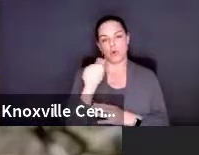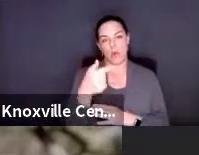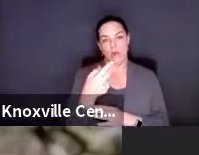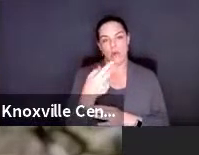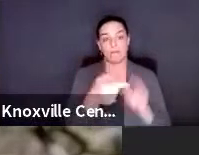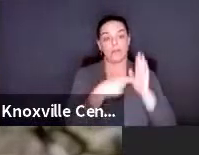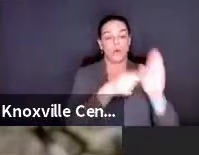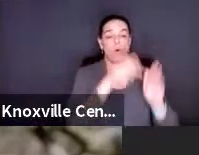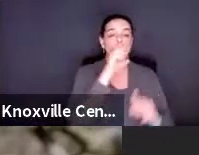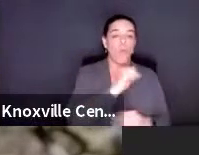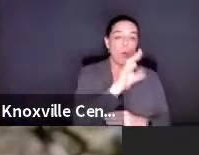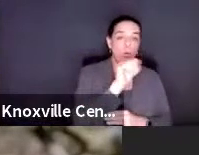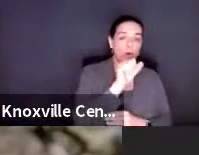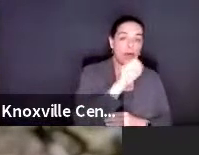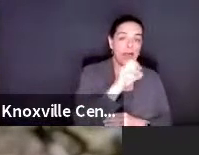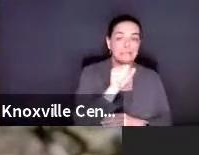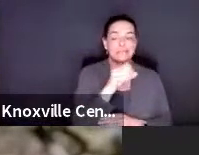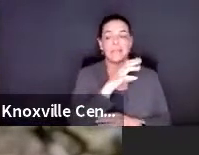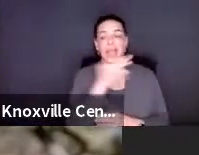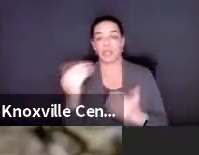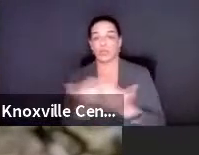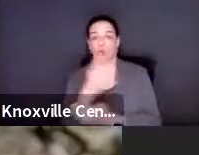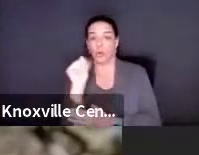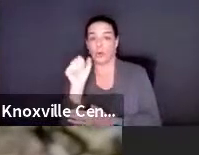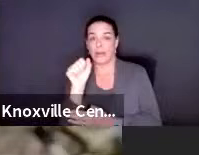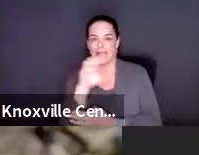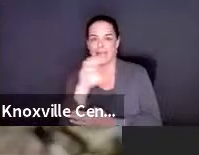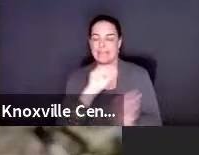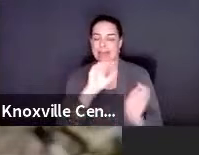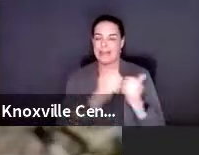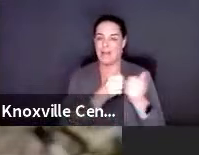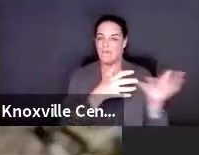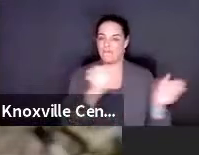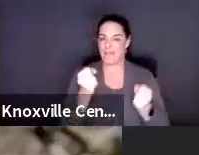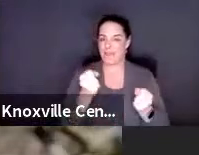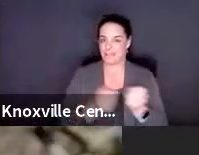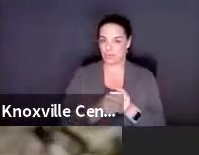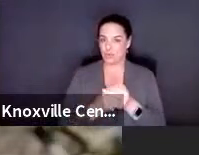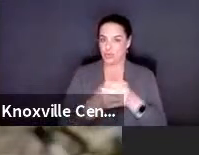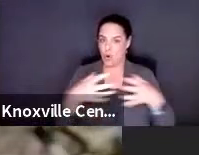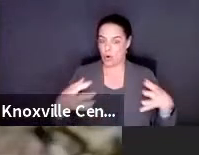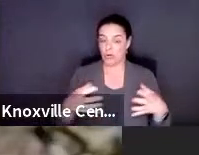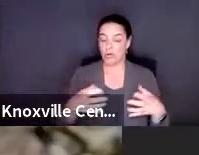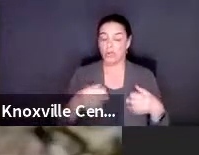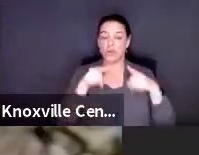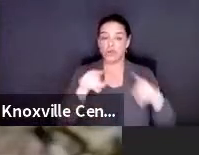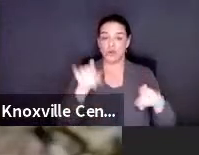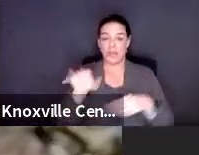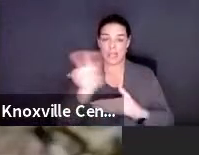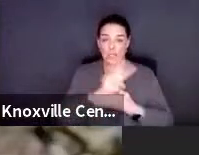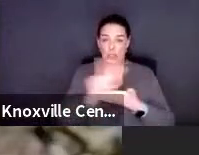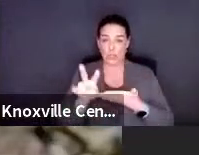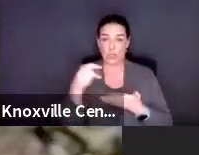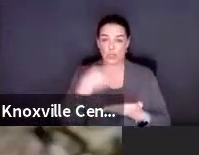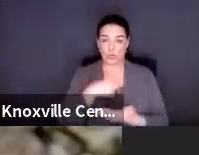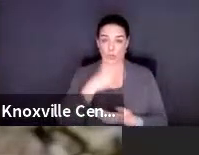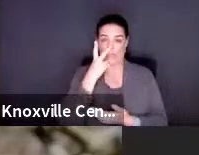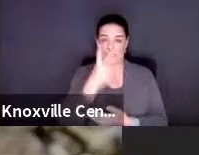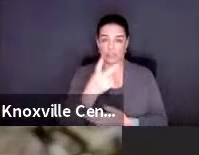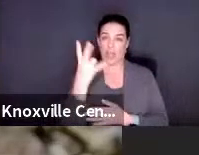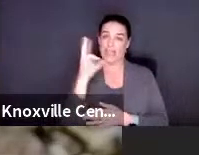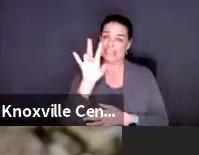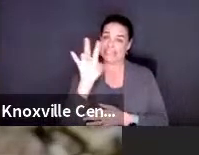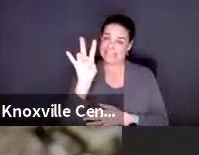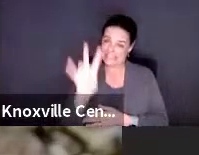cases, new cases, and growth rate over time. Over this time period, we experienced 7 red flags, with 3 consecutive